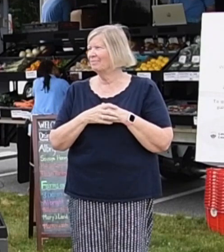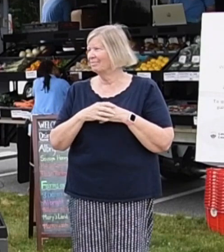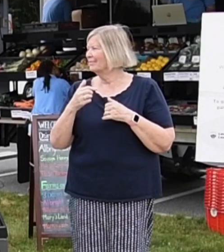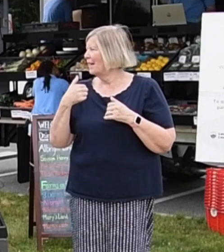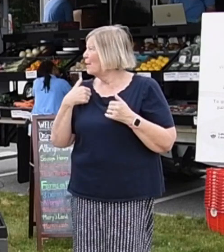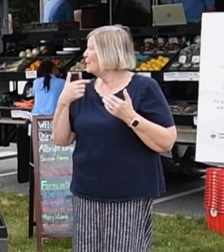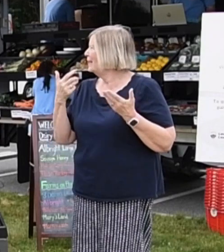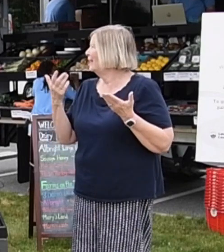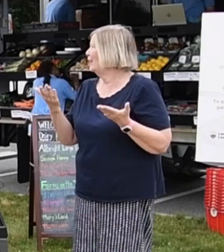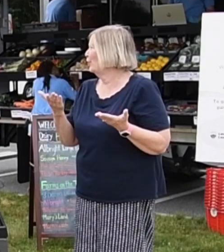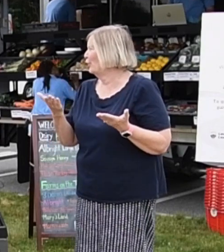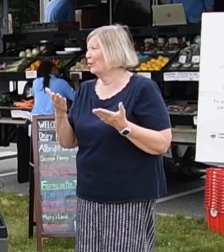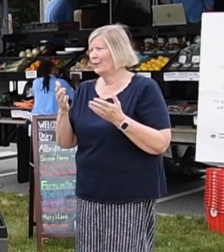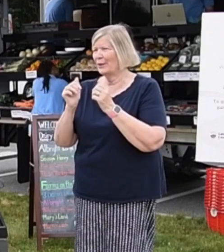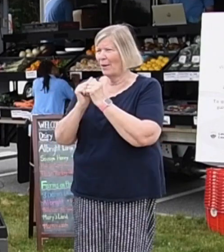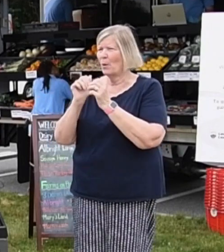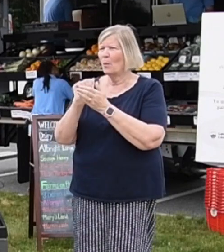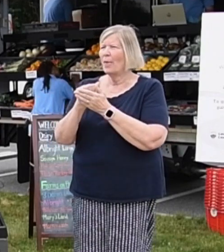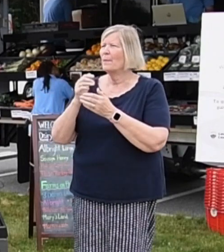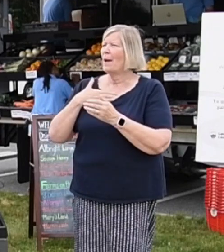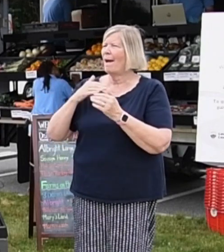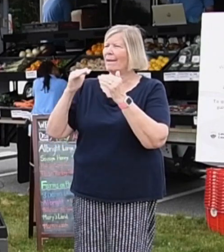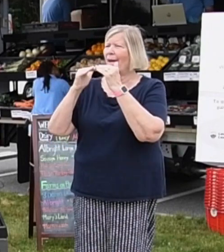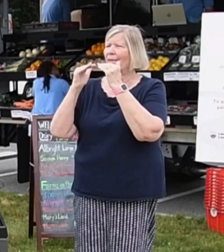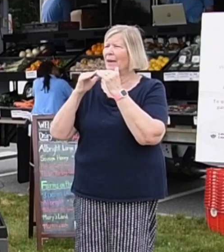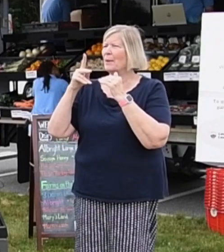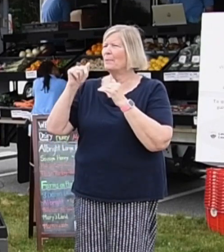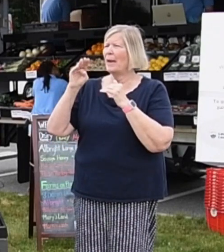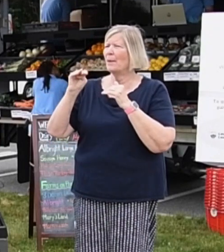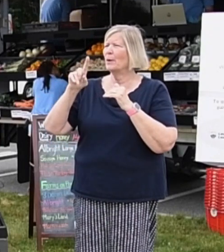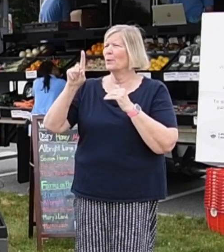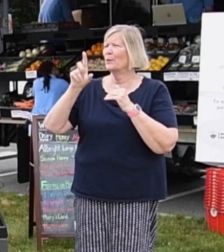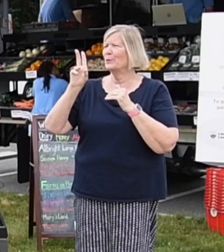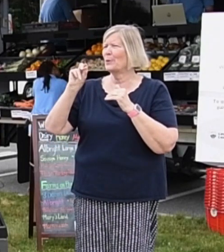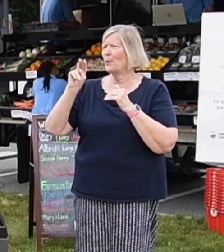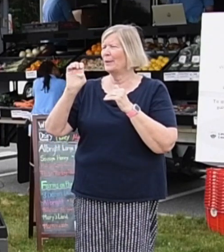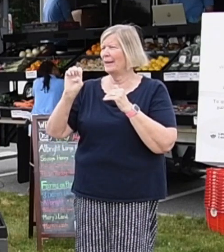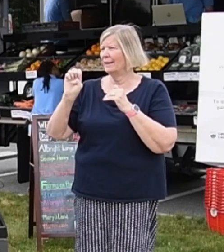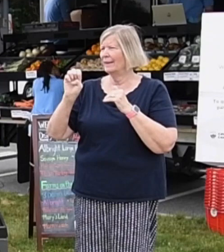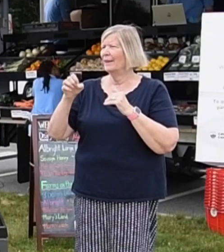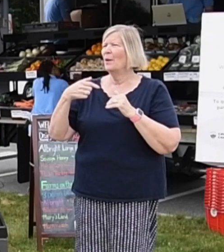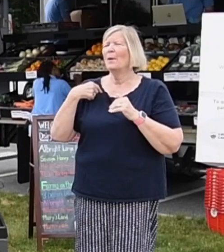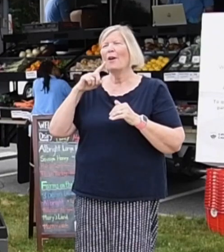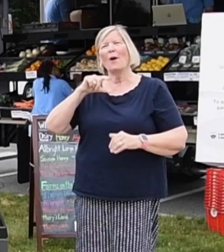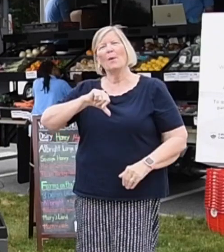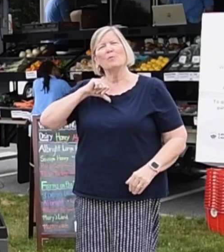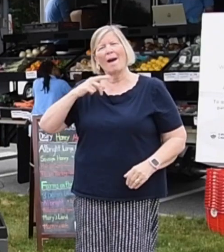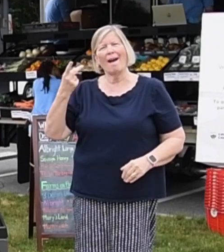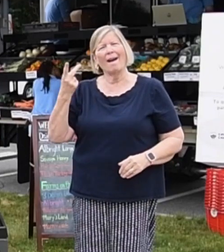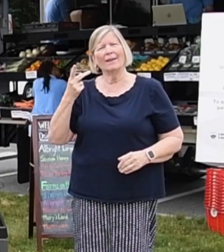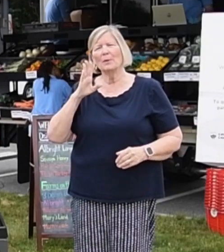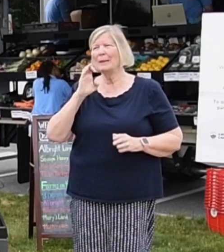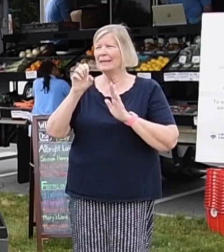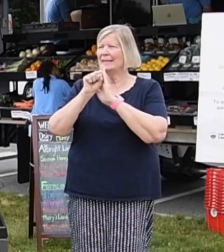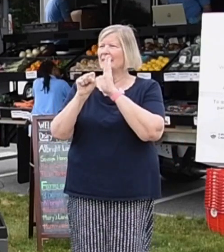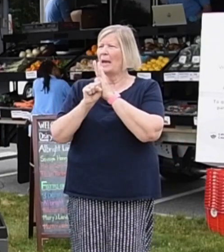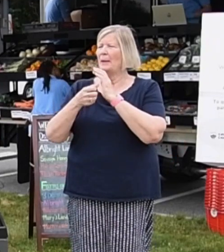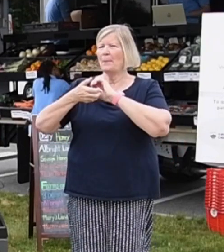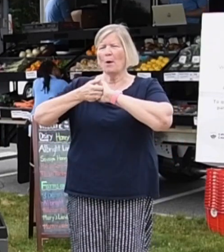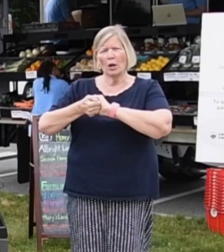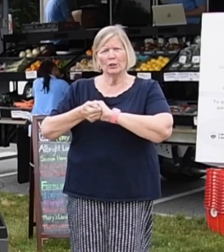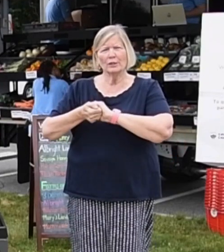am here together with my colleague, Delegate Pam Gazzoni. We are proud to be state